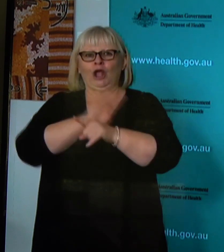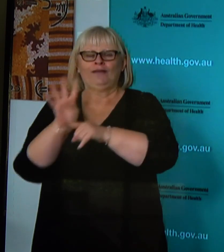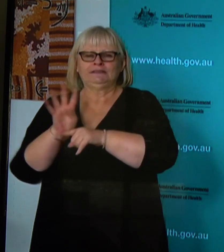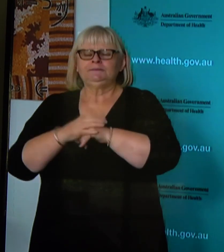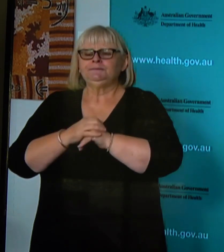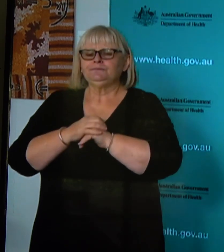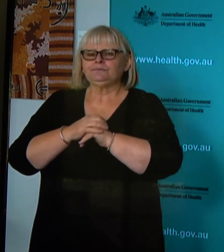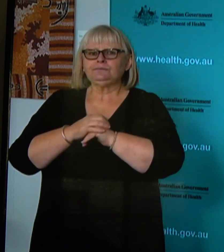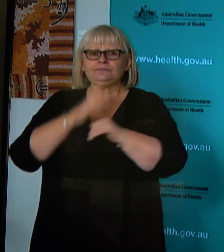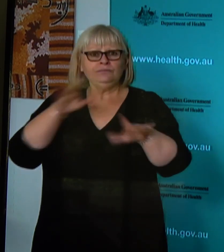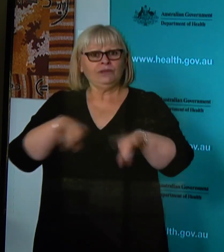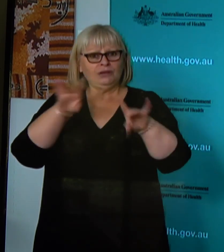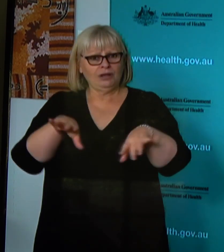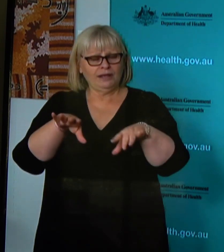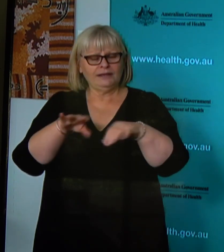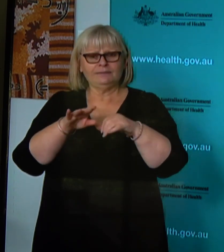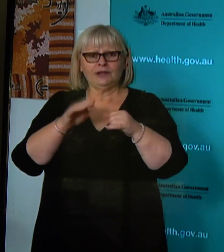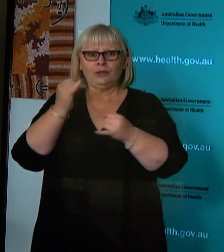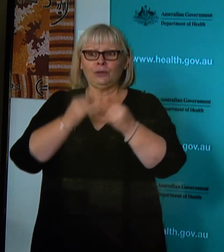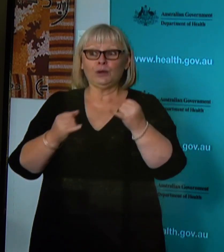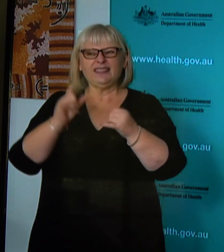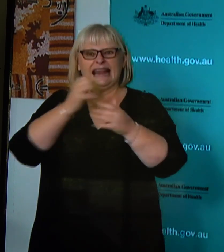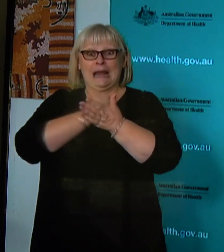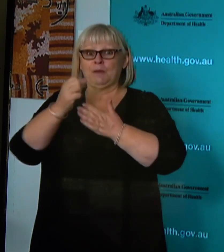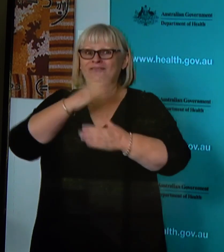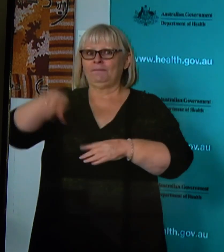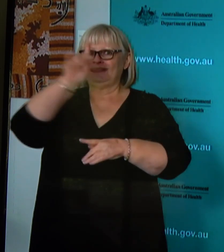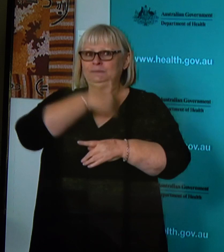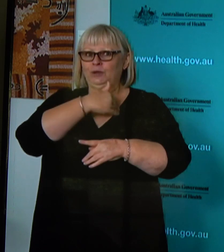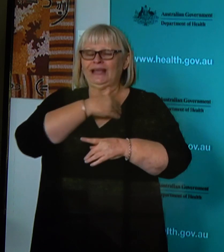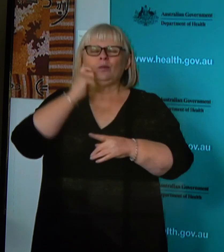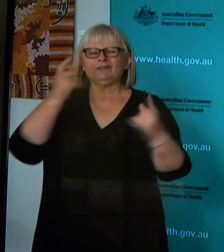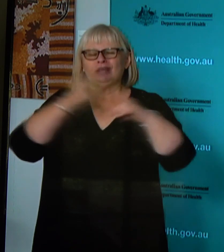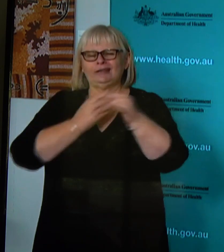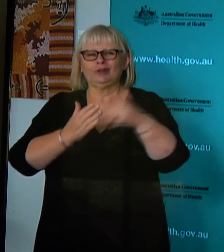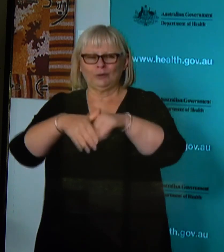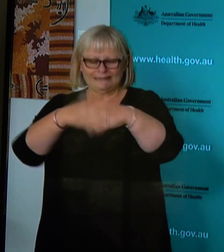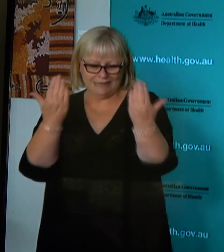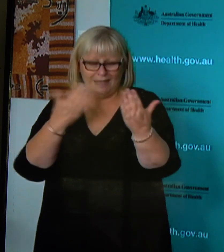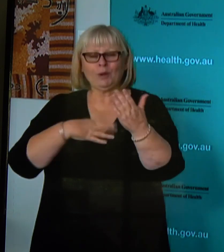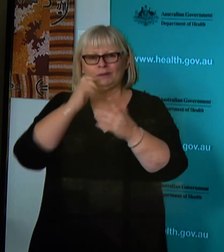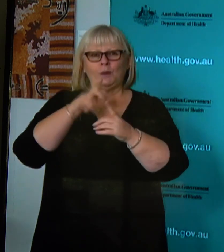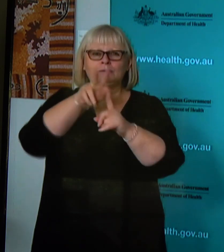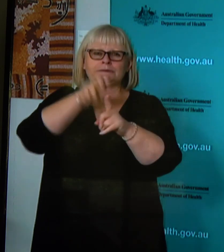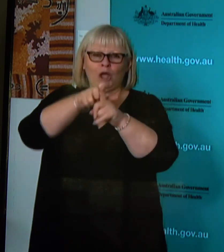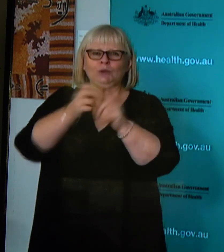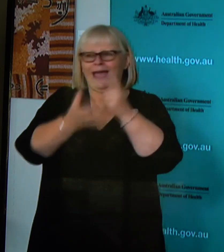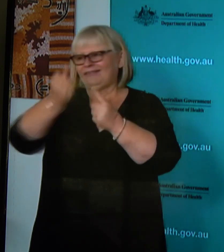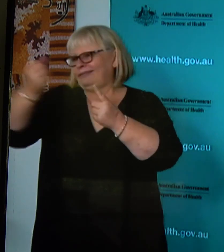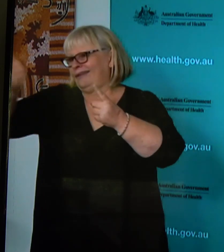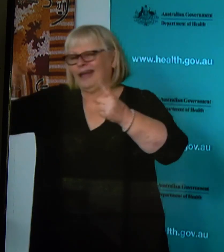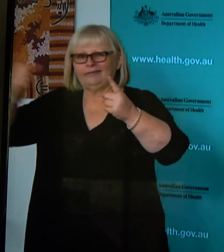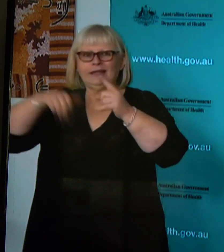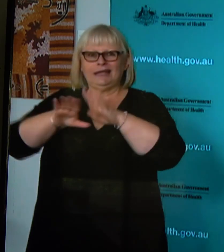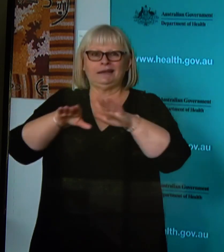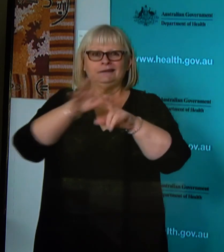this virus. In Australia, this is the figures from this morning, but it will be changing throughout the day as more cases are diagnosed